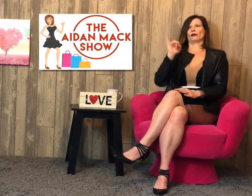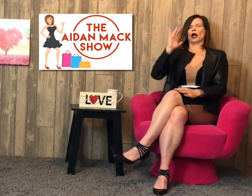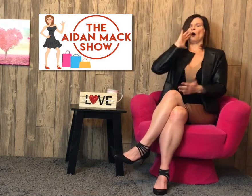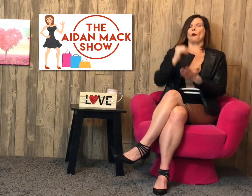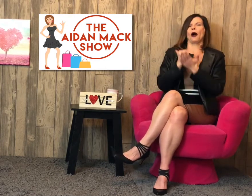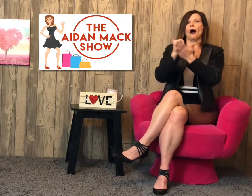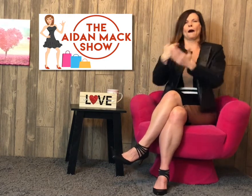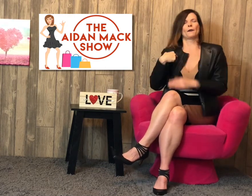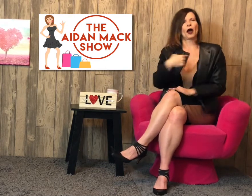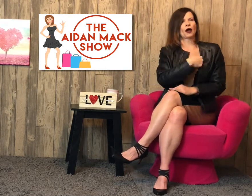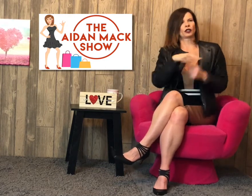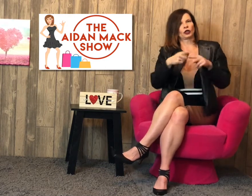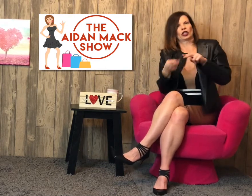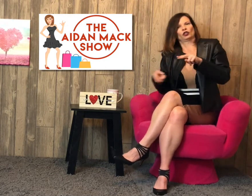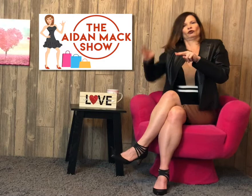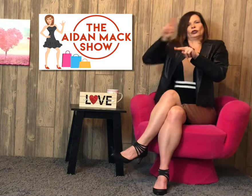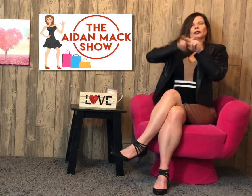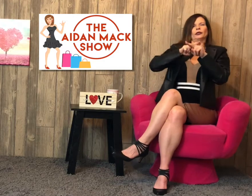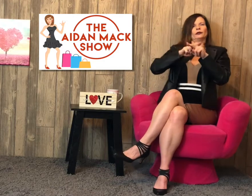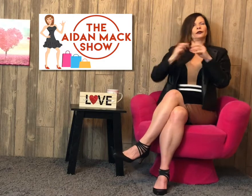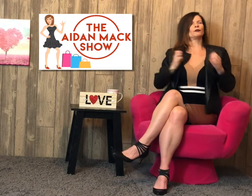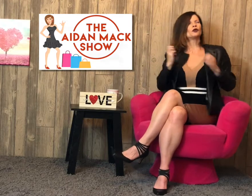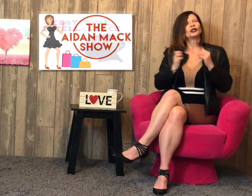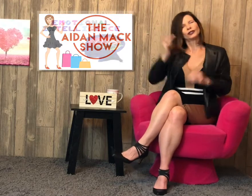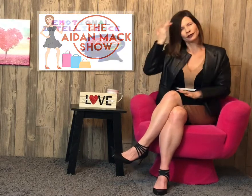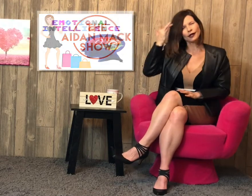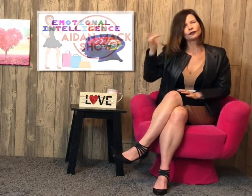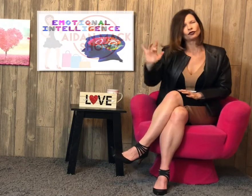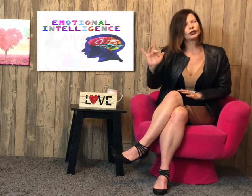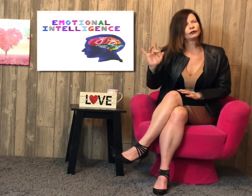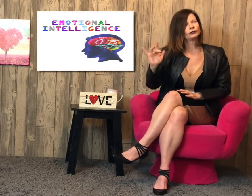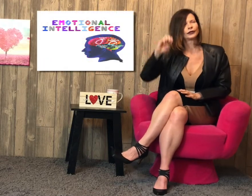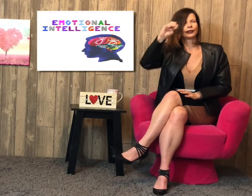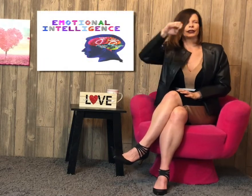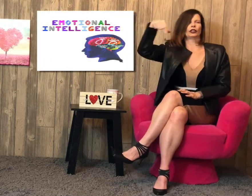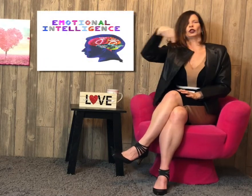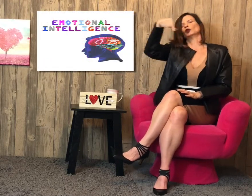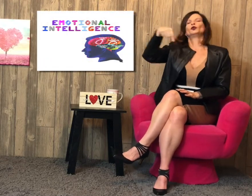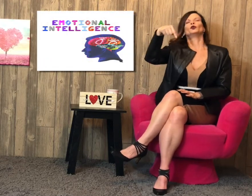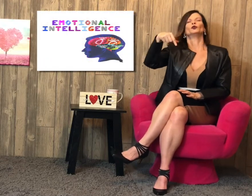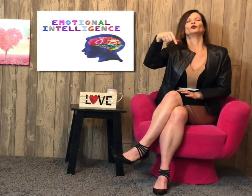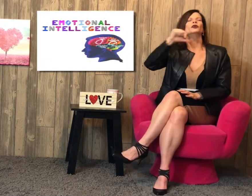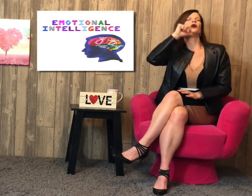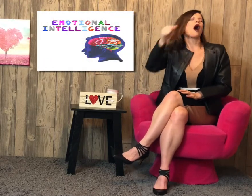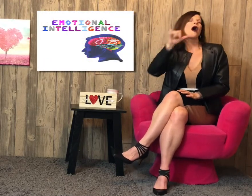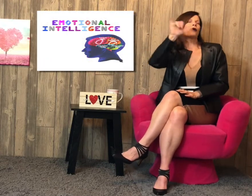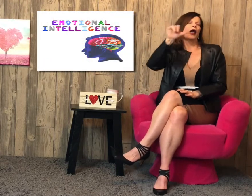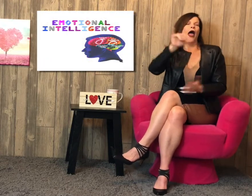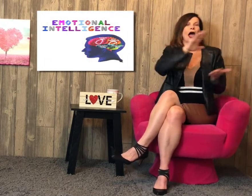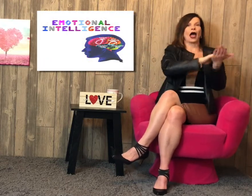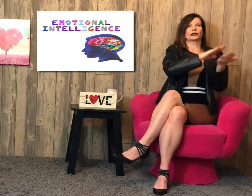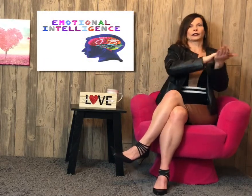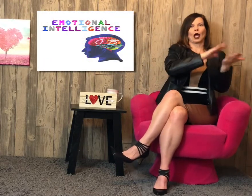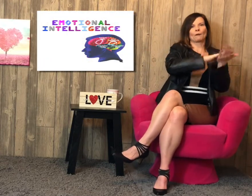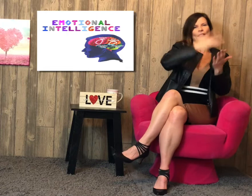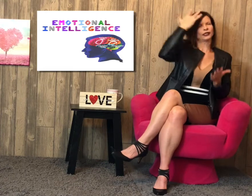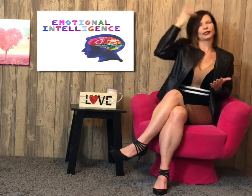sense. Emotional fitness will help us increase our emotional intelligence, our EQ. Does not focus